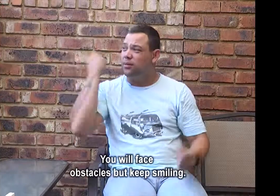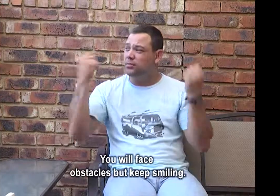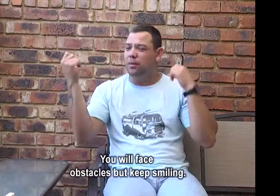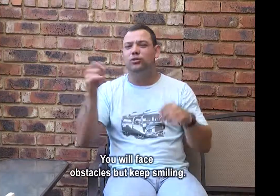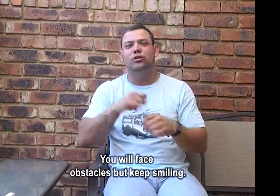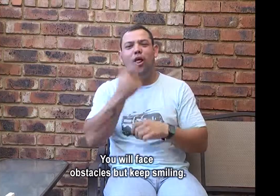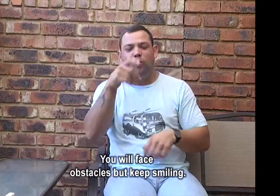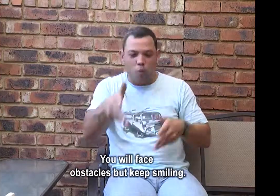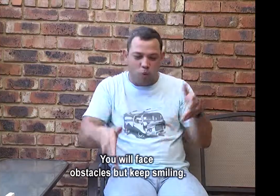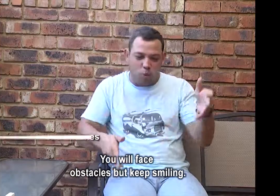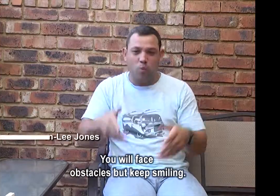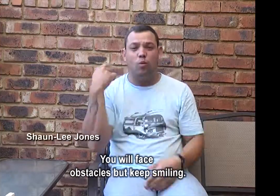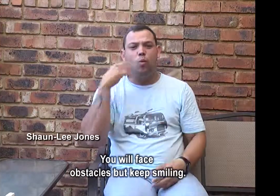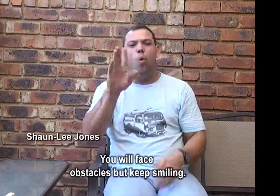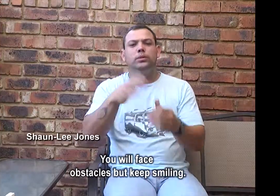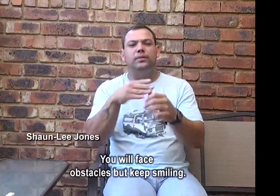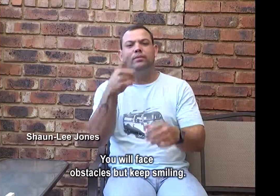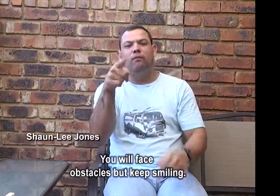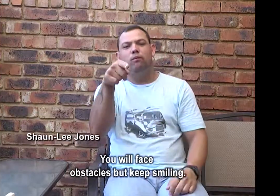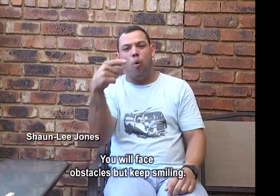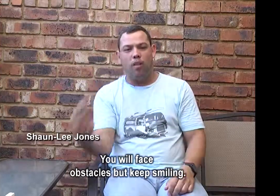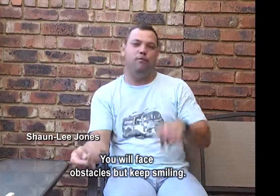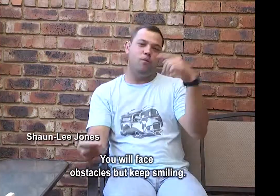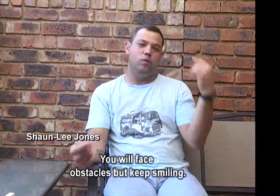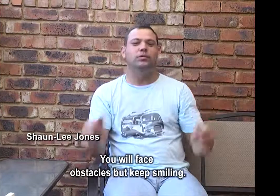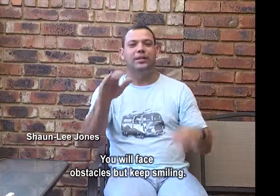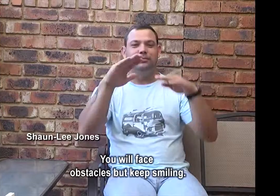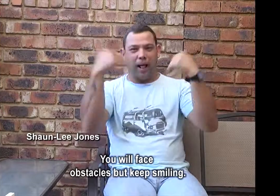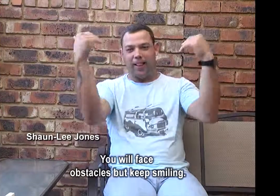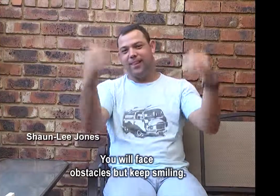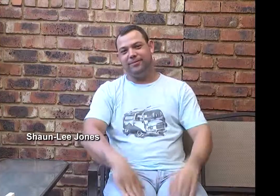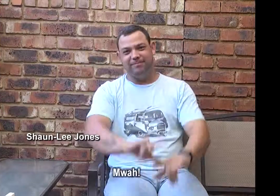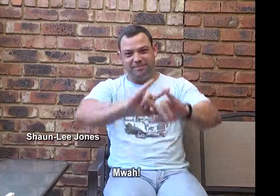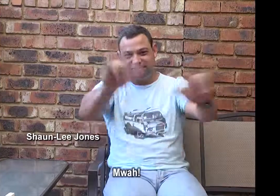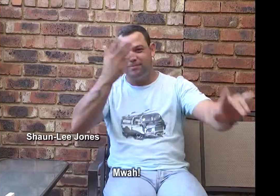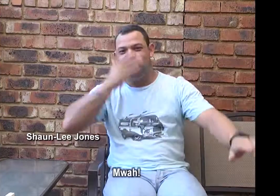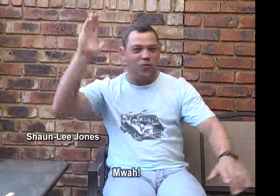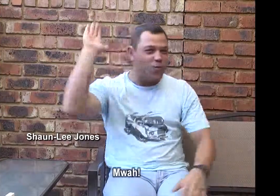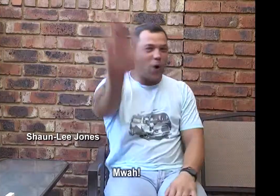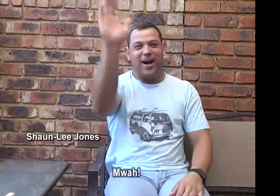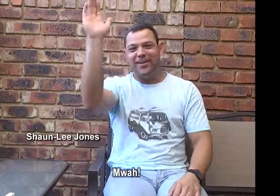You will face obstacles, but keep smiling. Mwah.